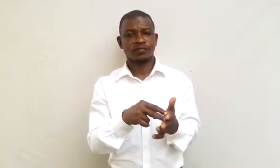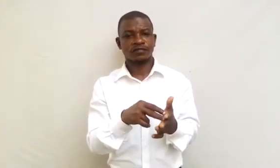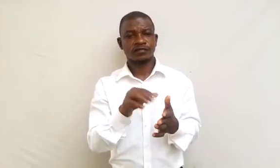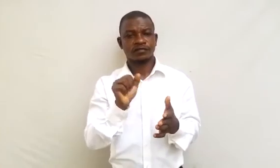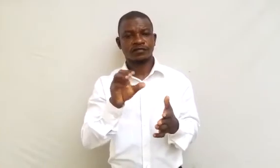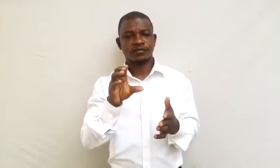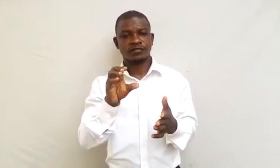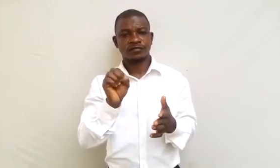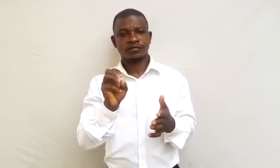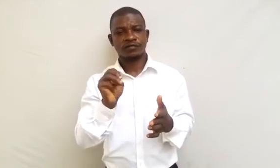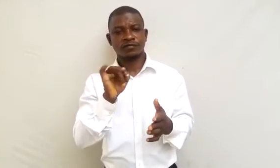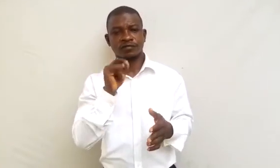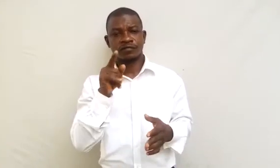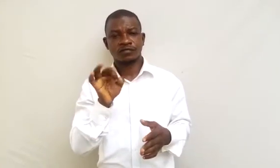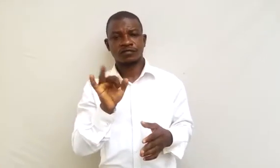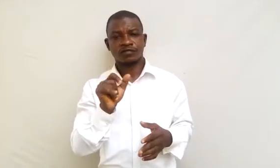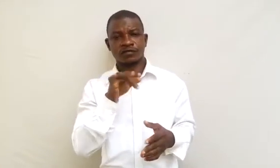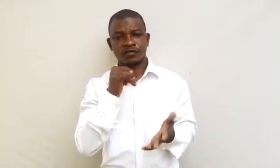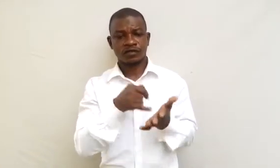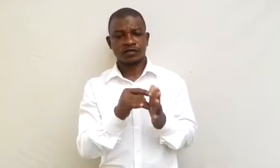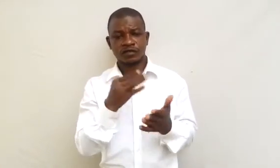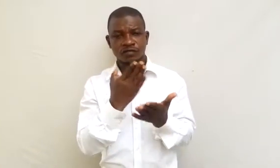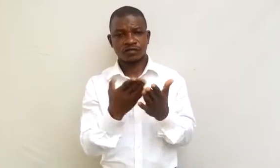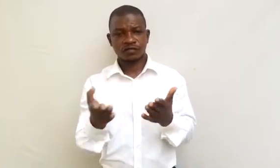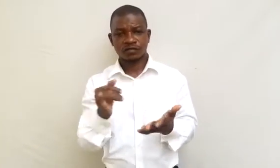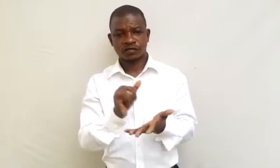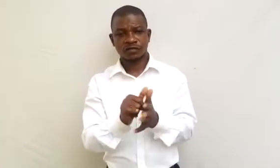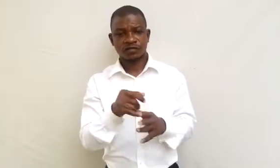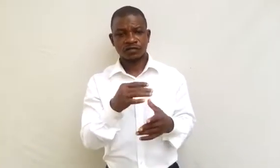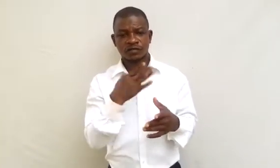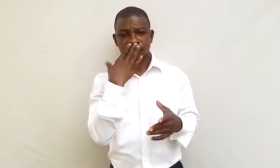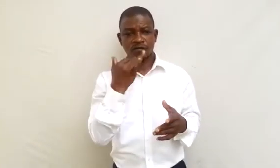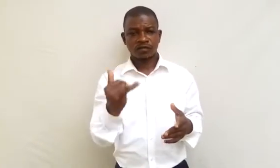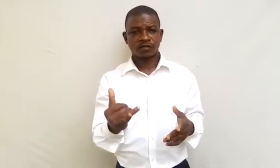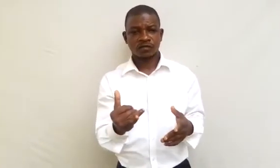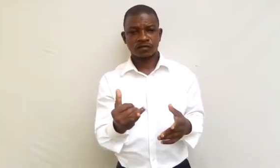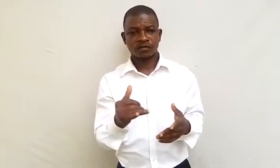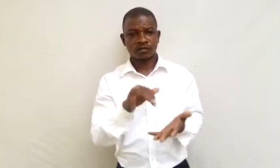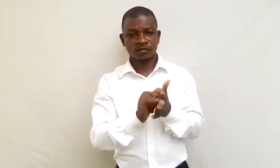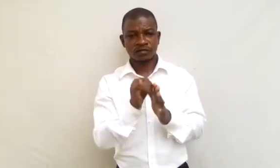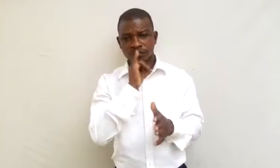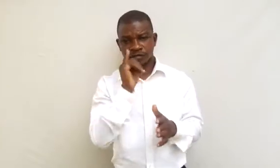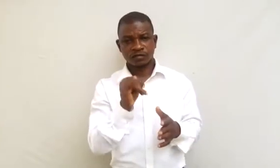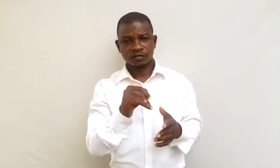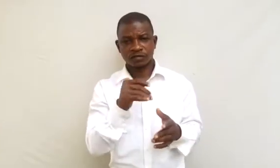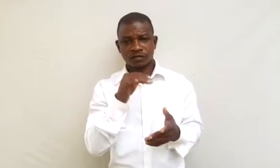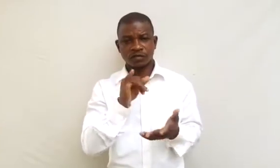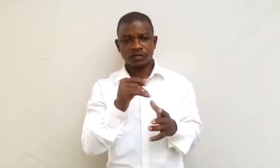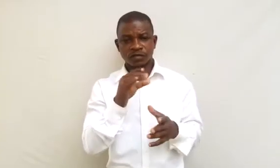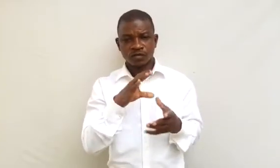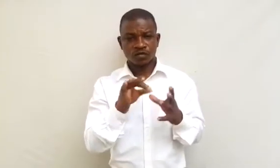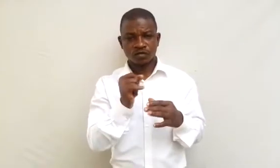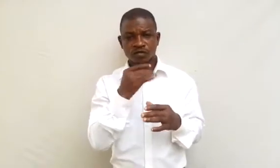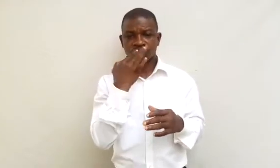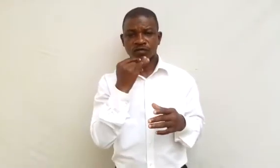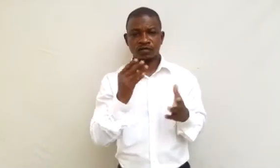Camouflage. It is something such as color, that is concealing coloration,